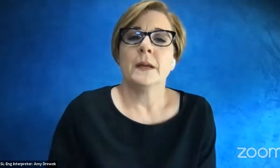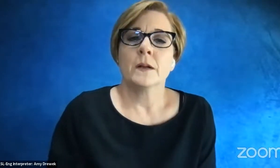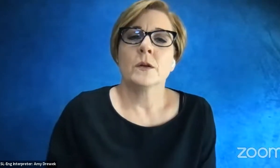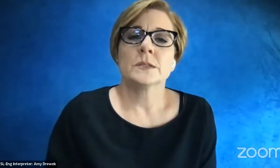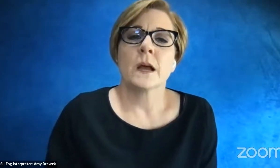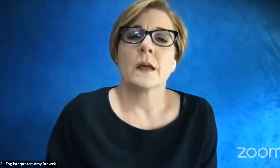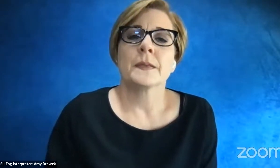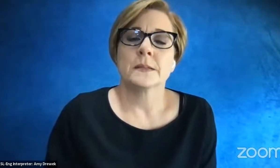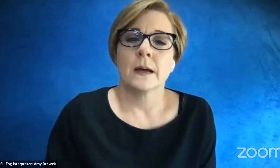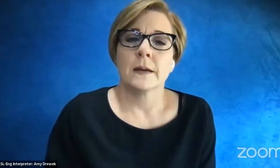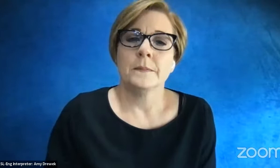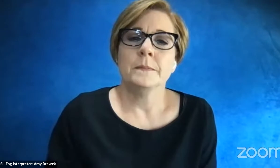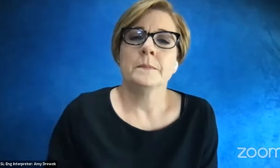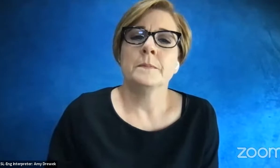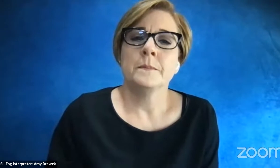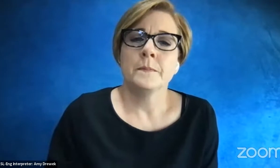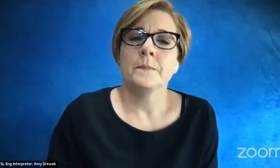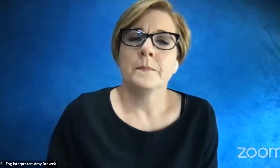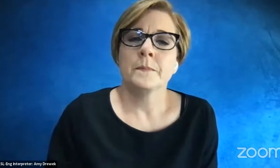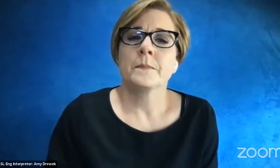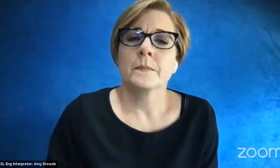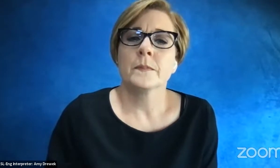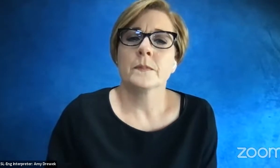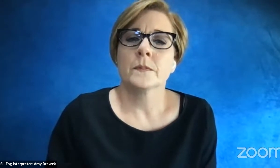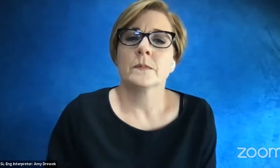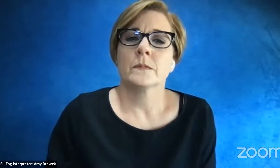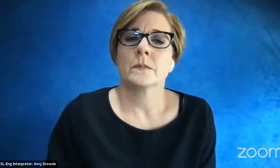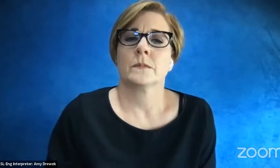I'm keeping a close eye on the time.